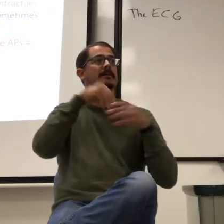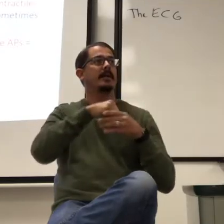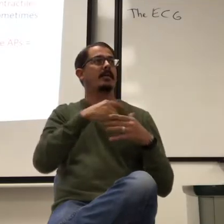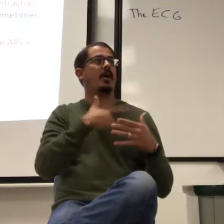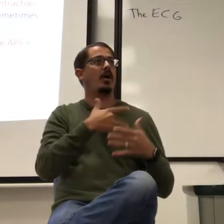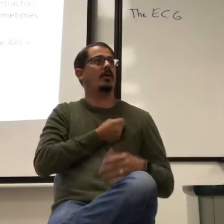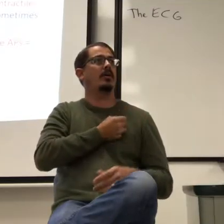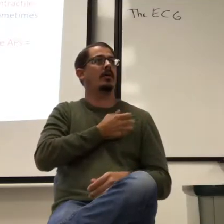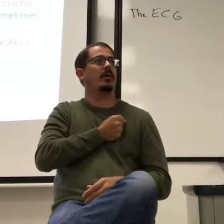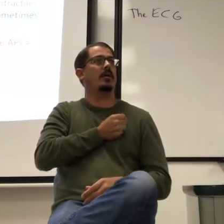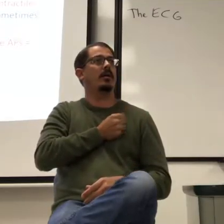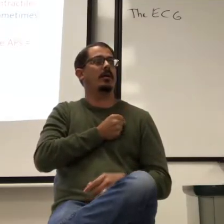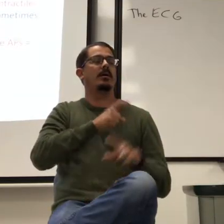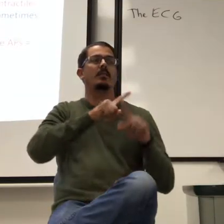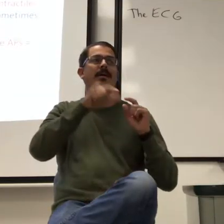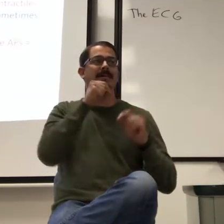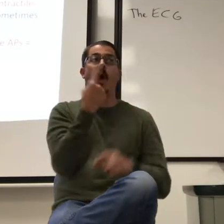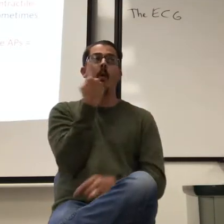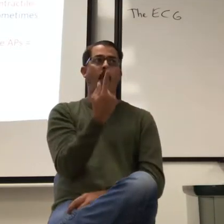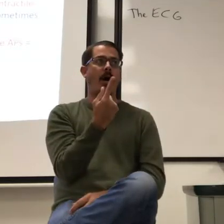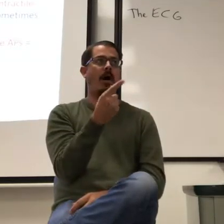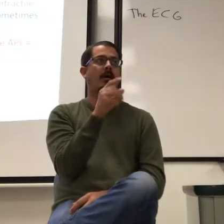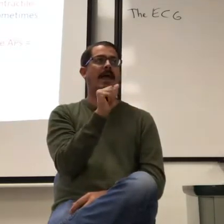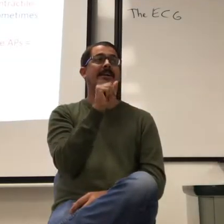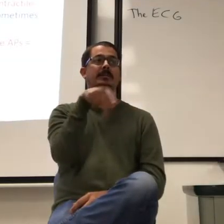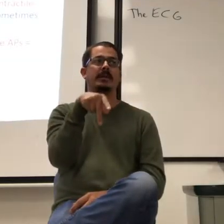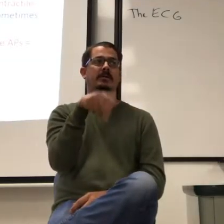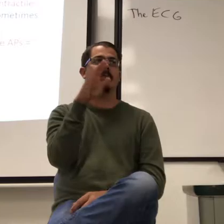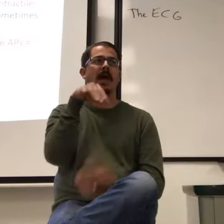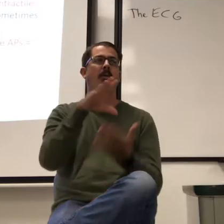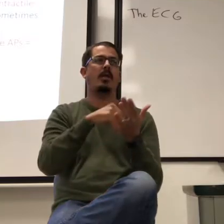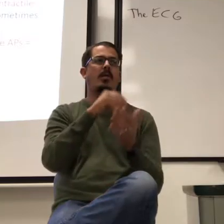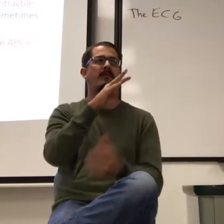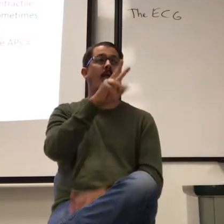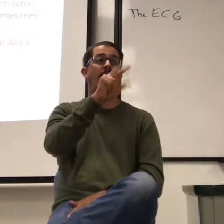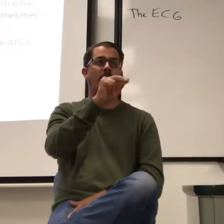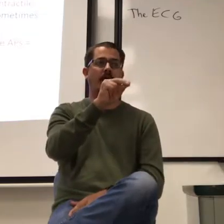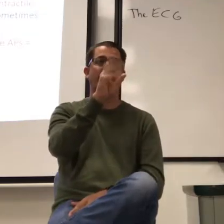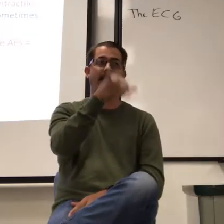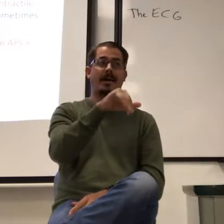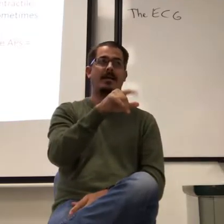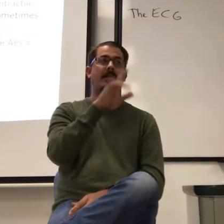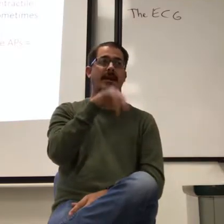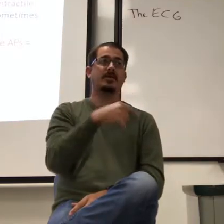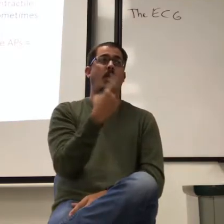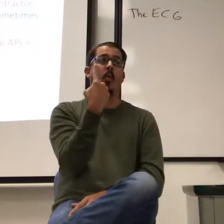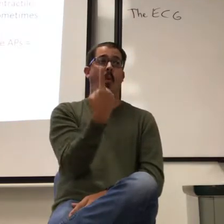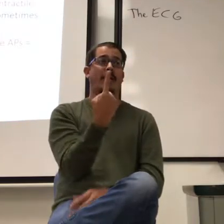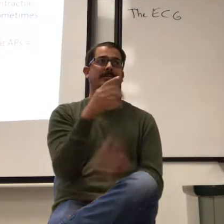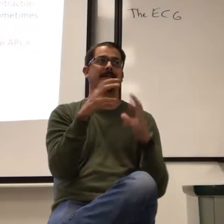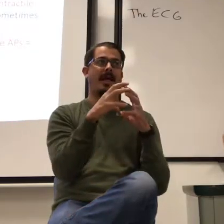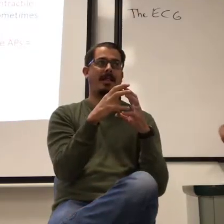it's not a single action potential. That's what you'll learn in 4:30. But that's of a single